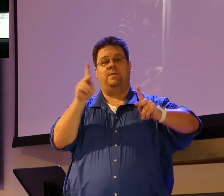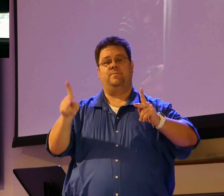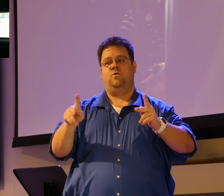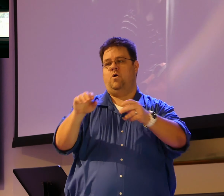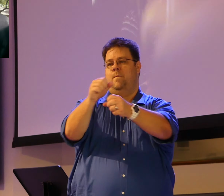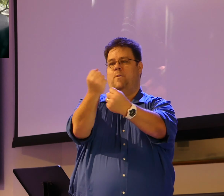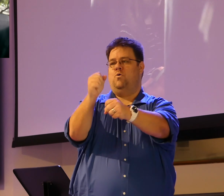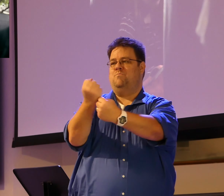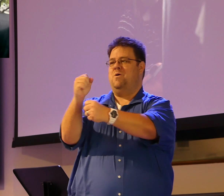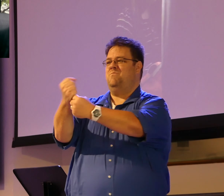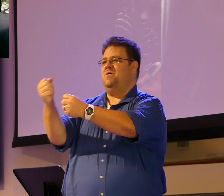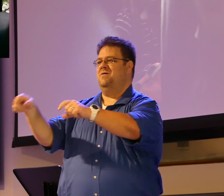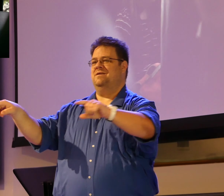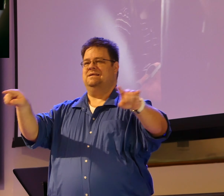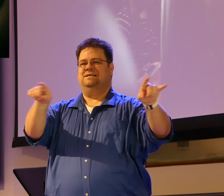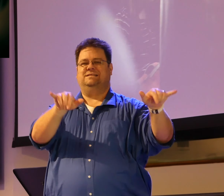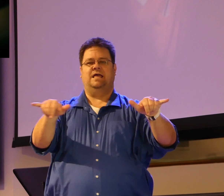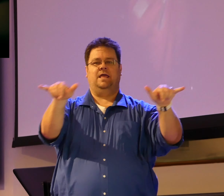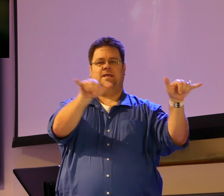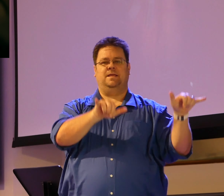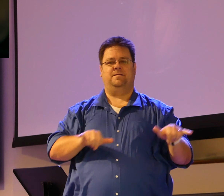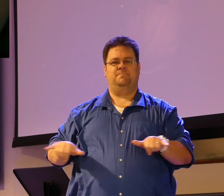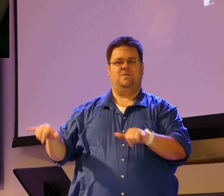other people are broken too